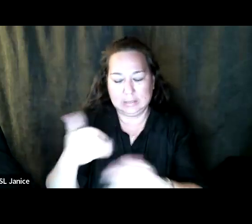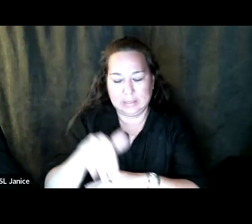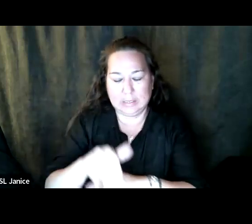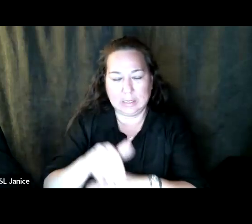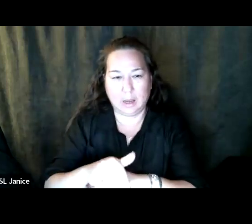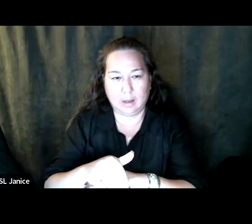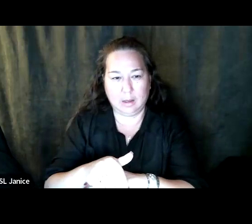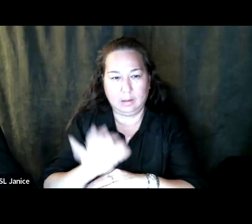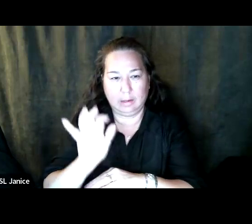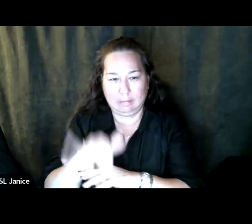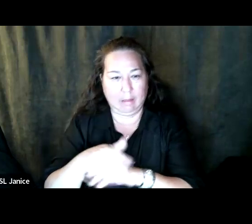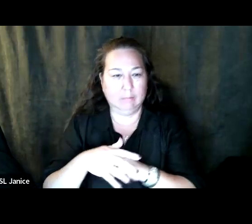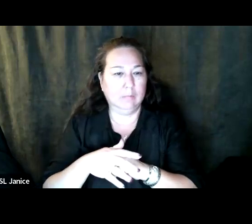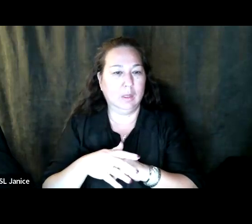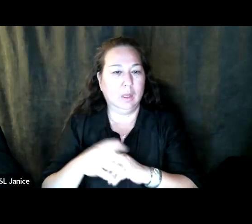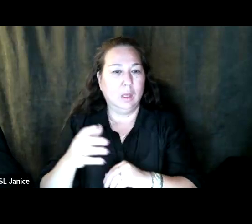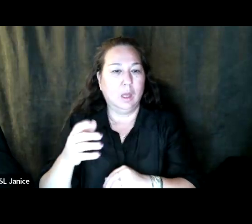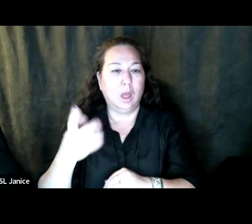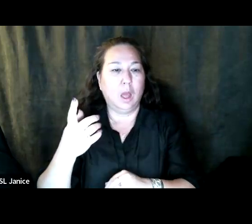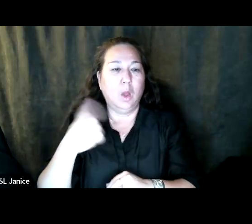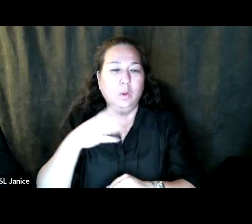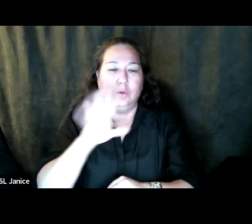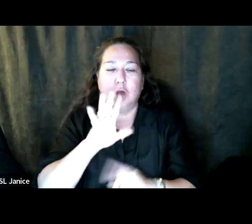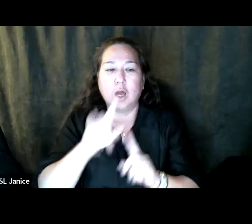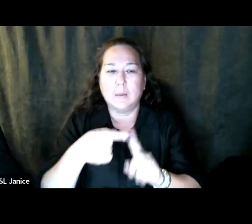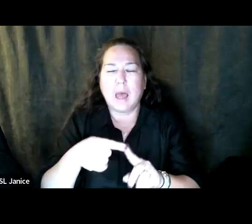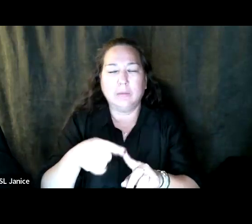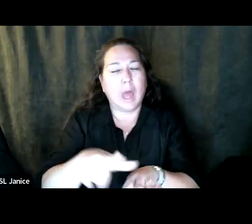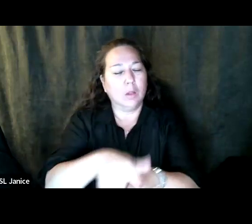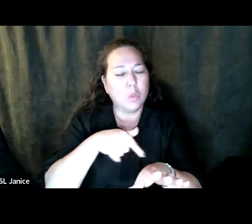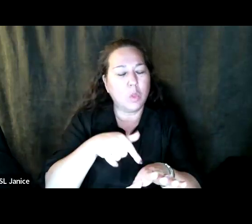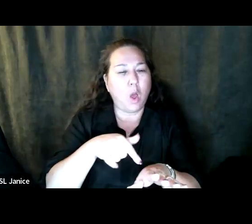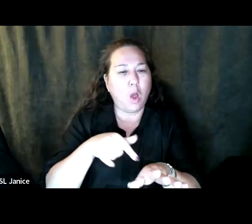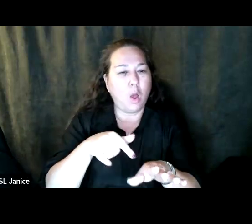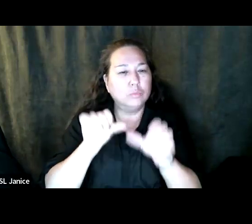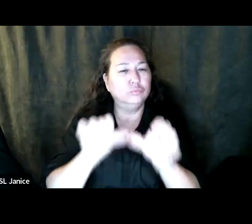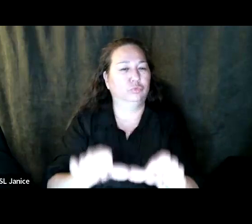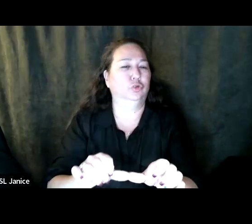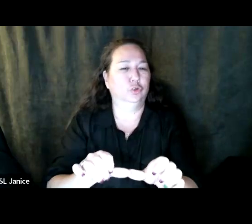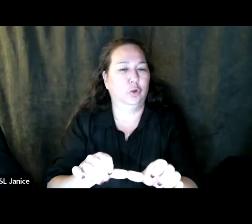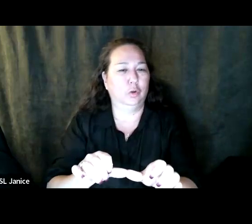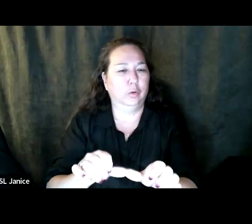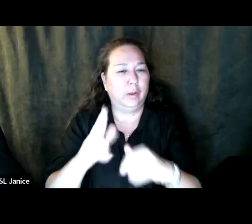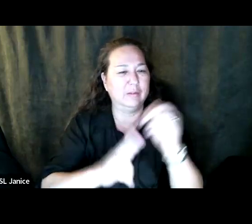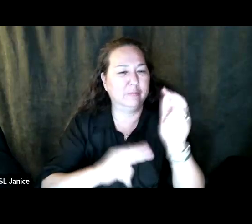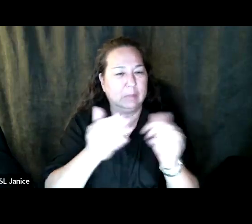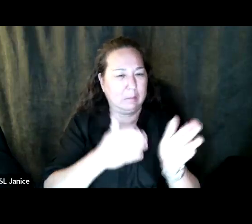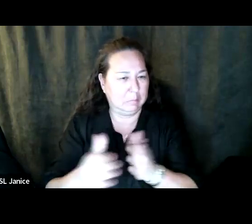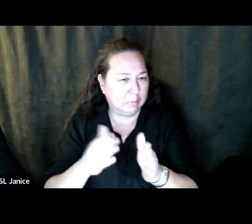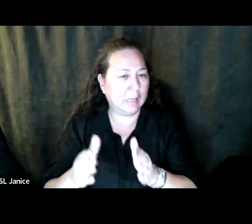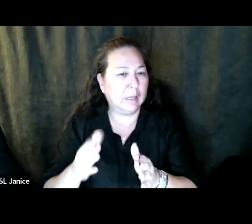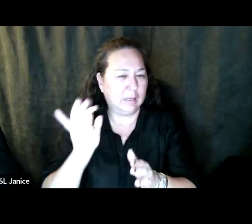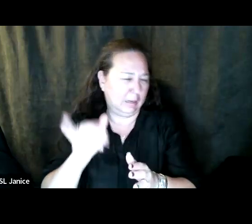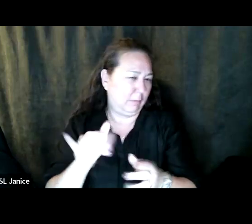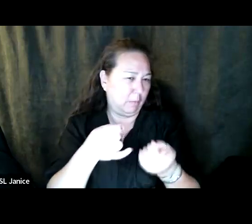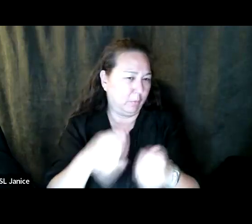about long-term facilities plan and we do the routine that we've talked about in the spring. What I will say is unique about EMK